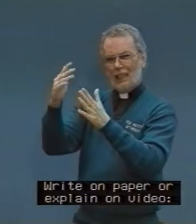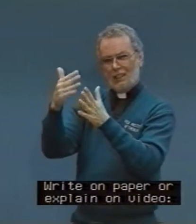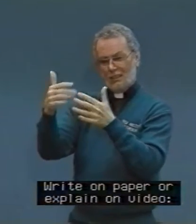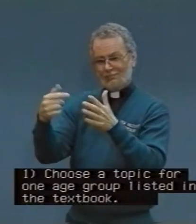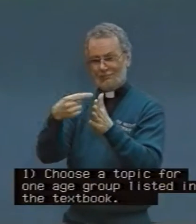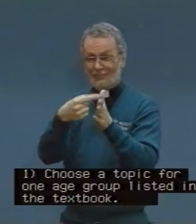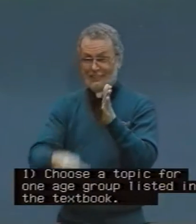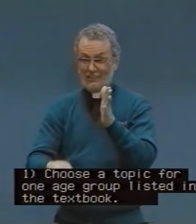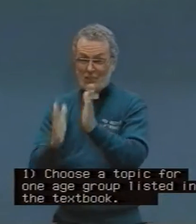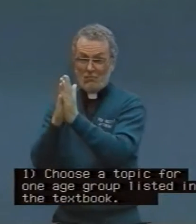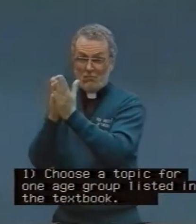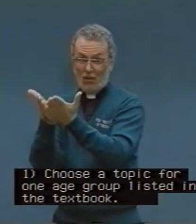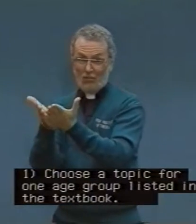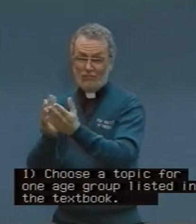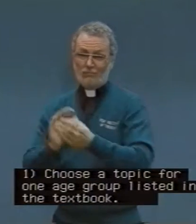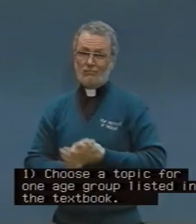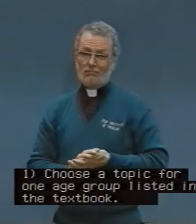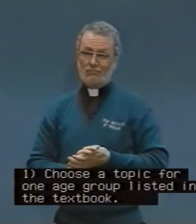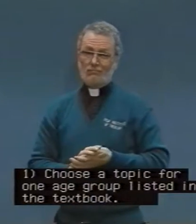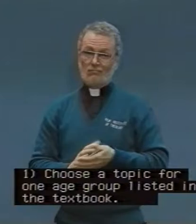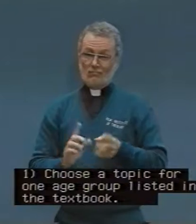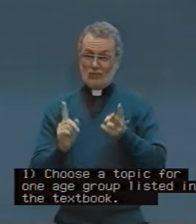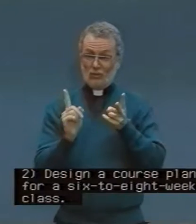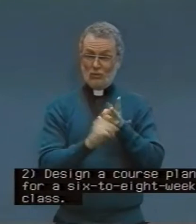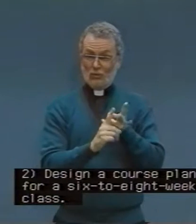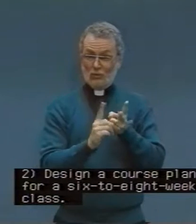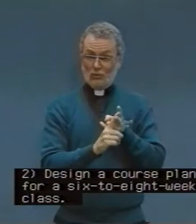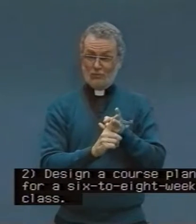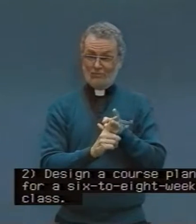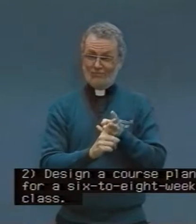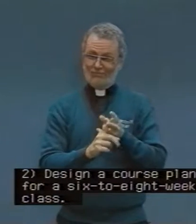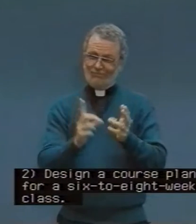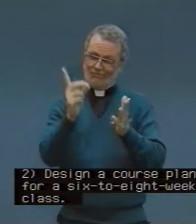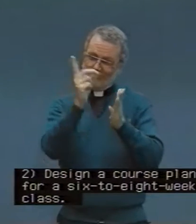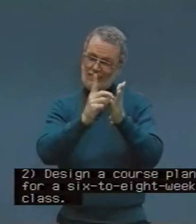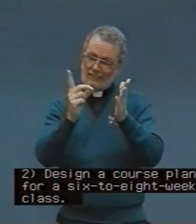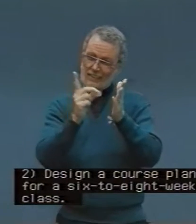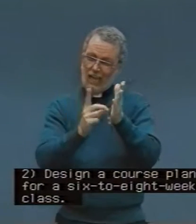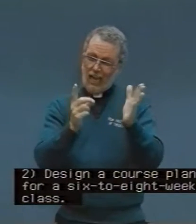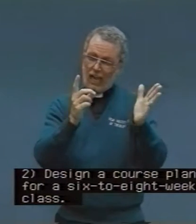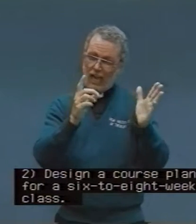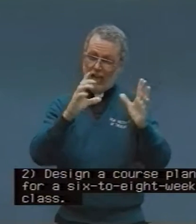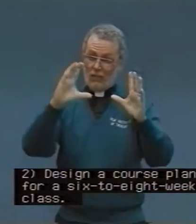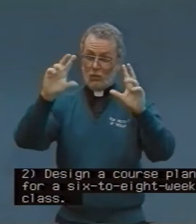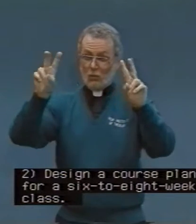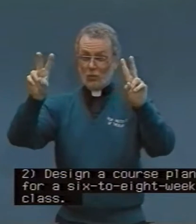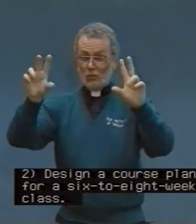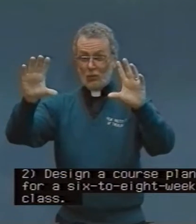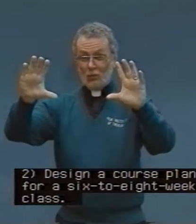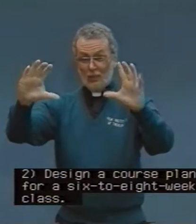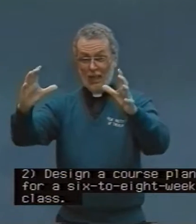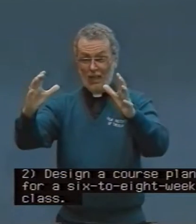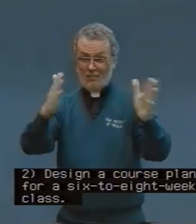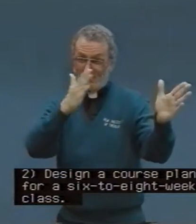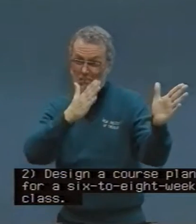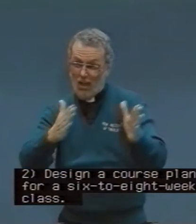Write on paper or explain on video. One, choose a topic for one age group in the textbook. Second, design a course for a six to eight week